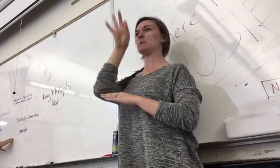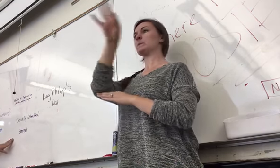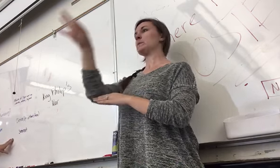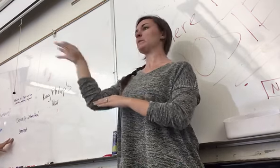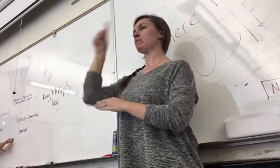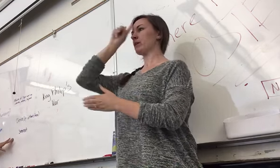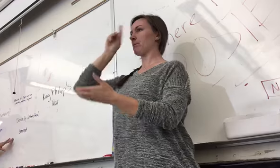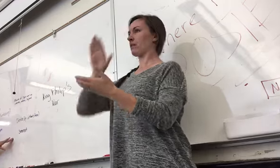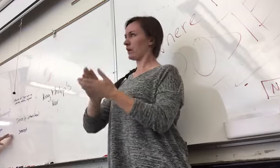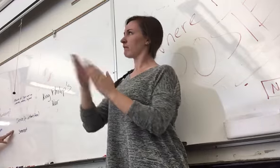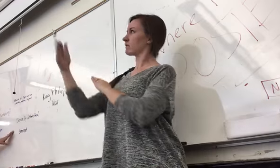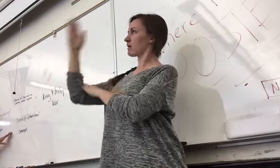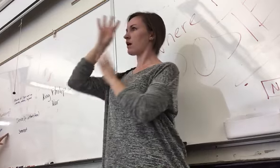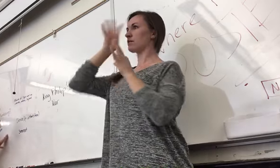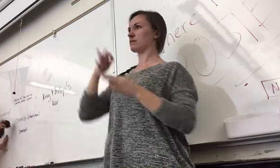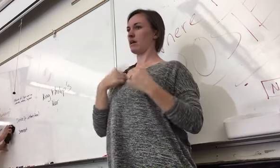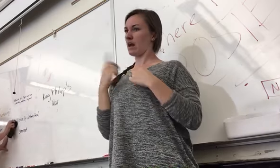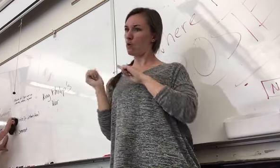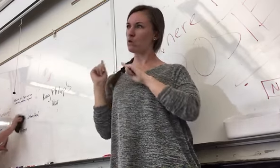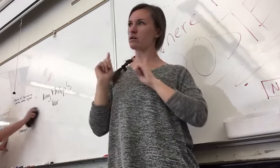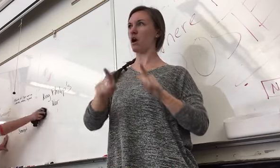such.